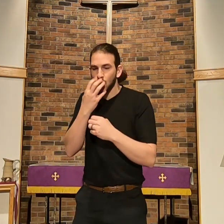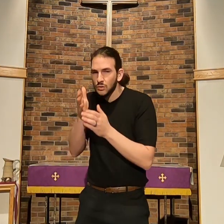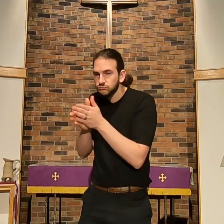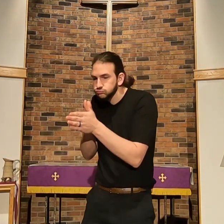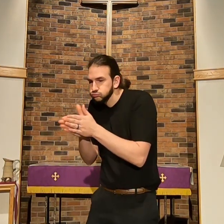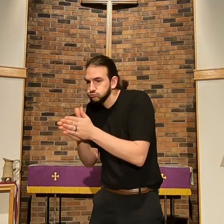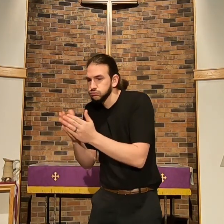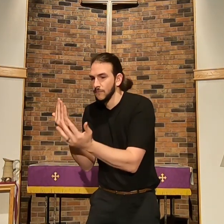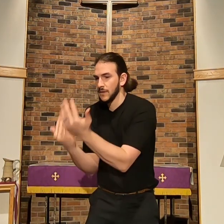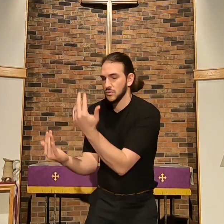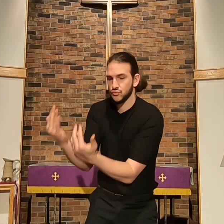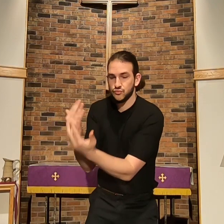fire.